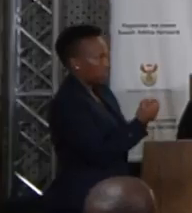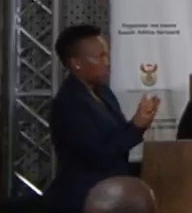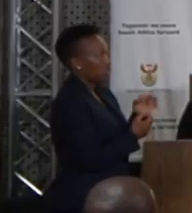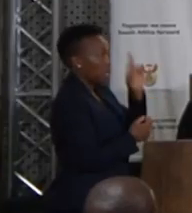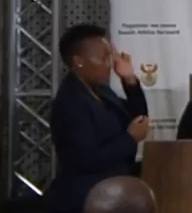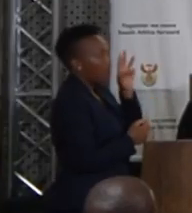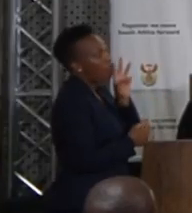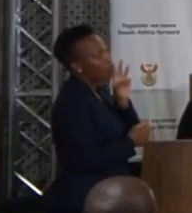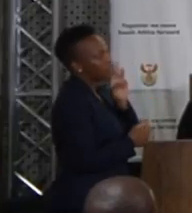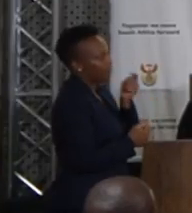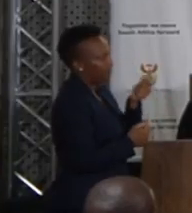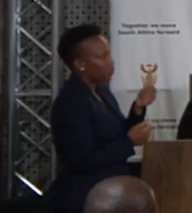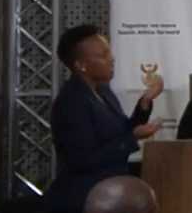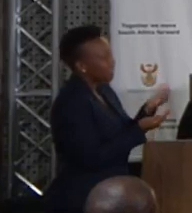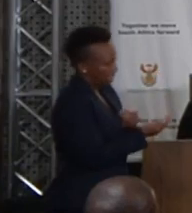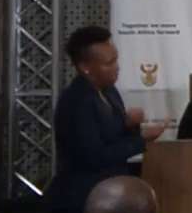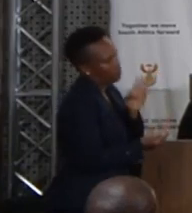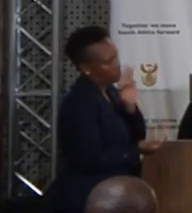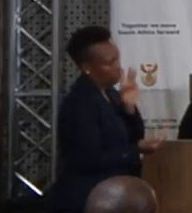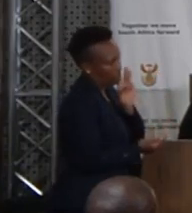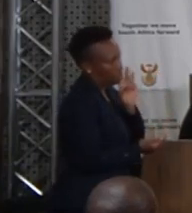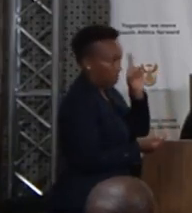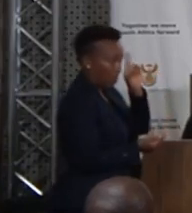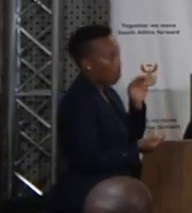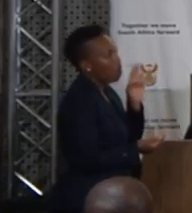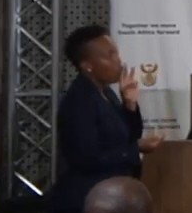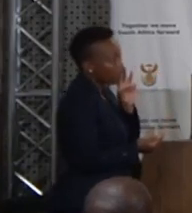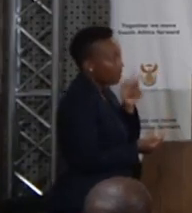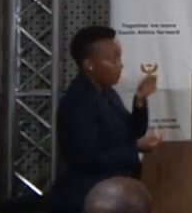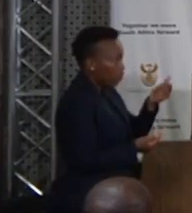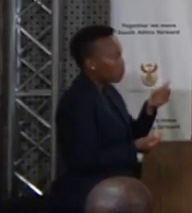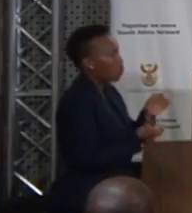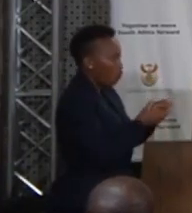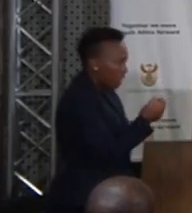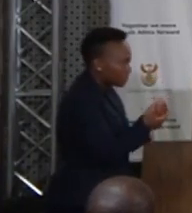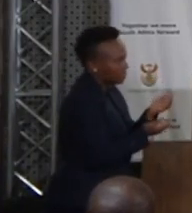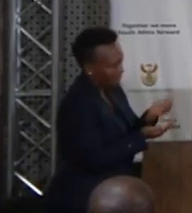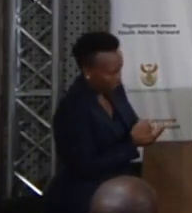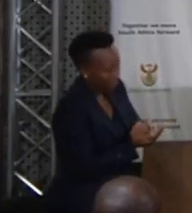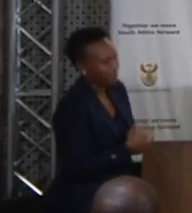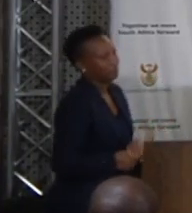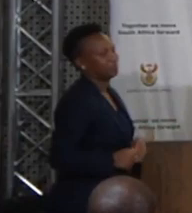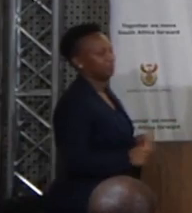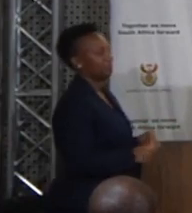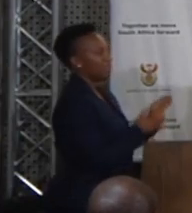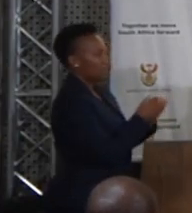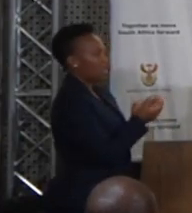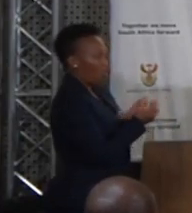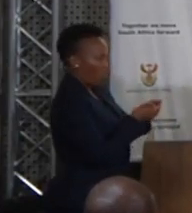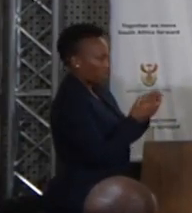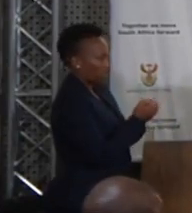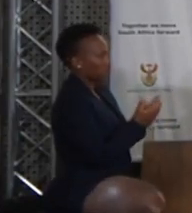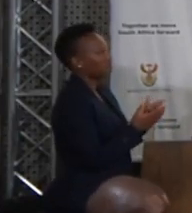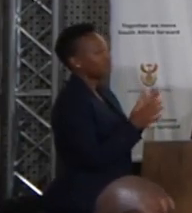water-scarce country. Save water. Thank you. Colleagues, we have now